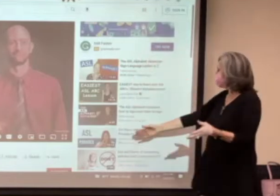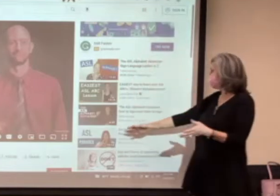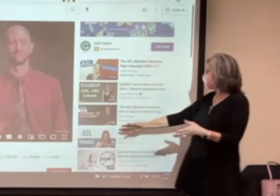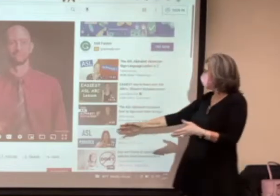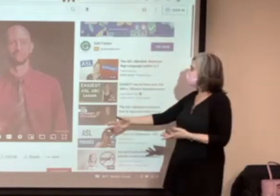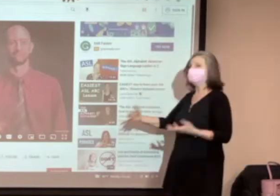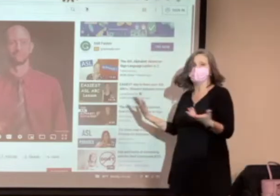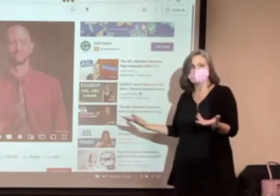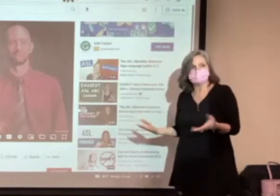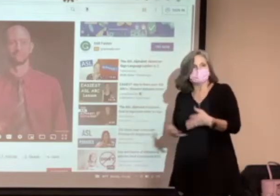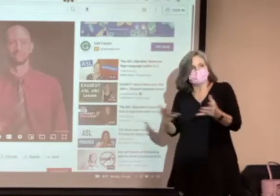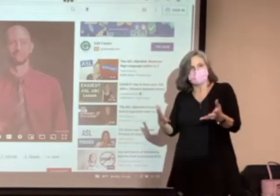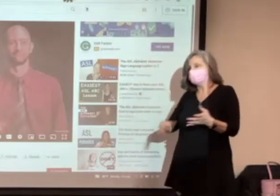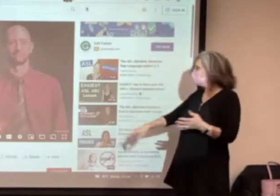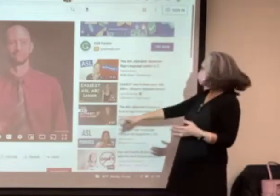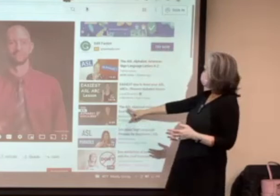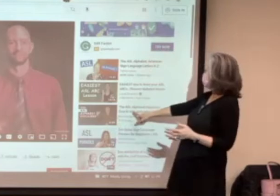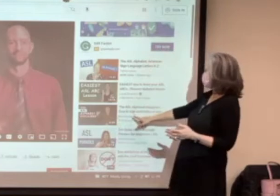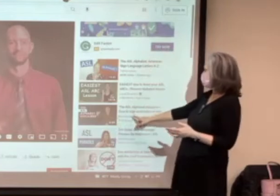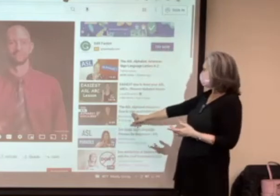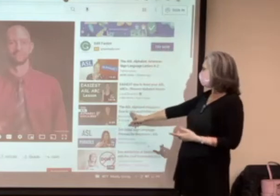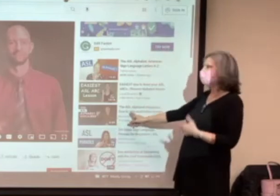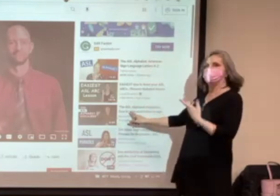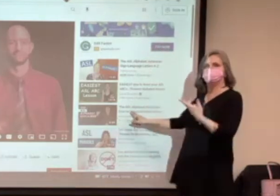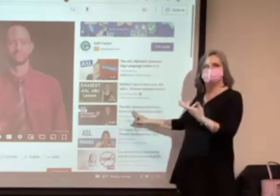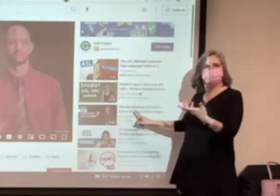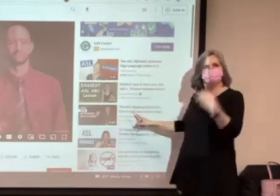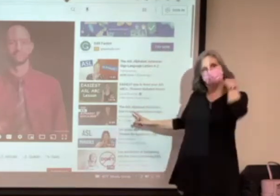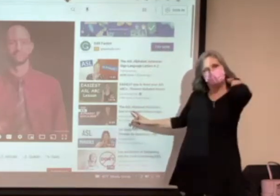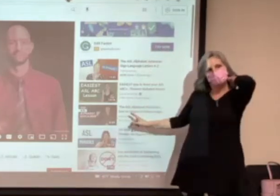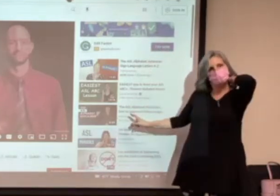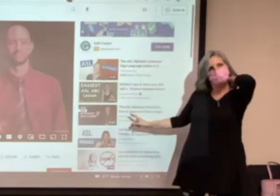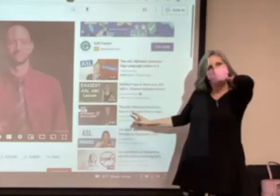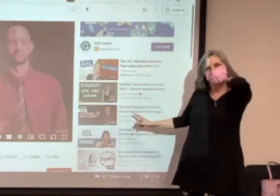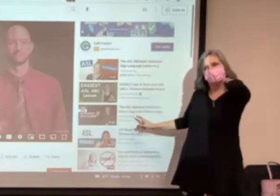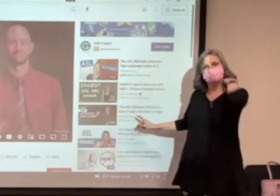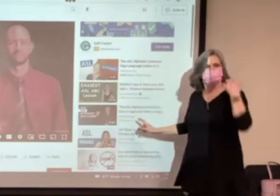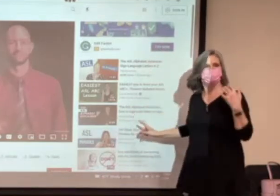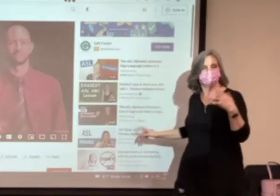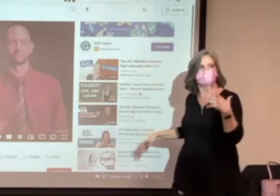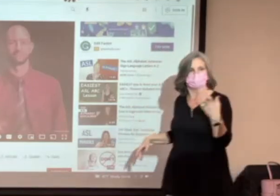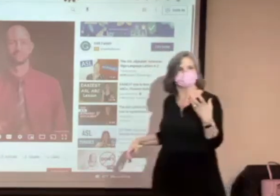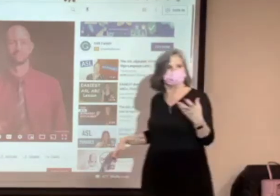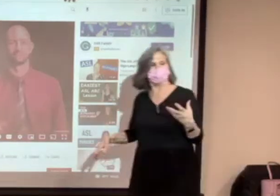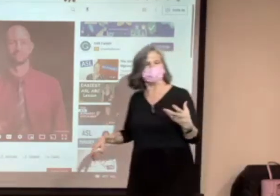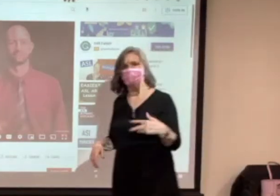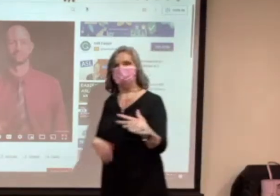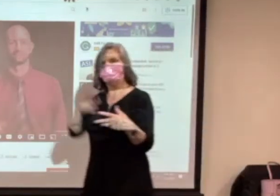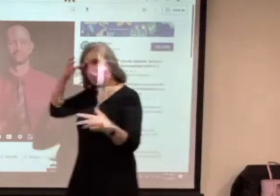say you're having difficulties with whatever, you can click on a more explanation video to help you really understand it. Or if you get